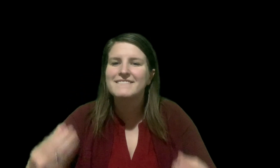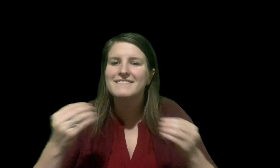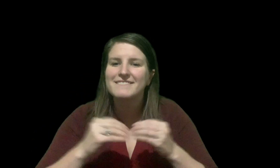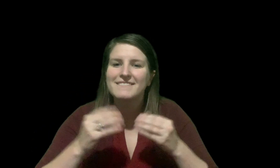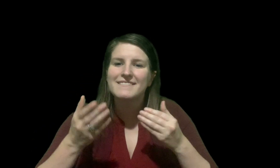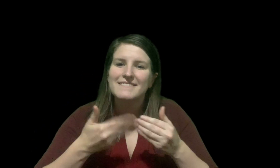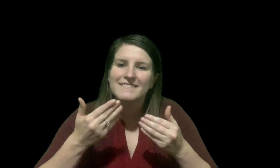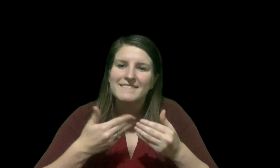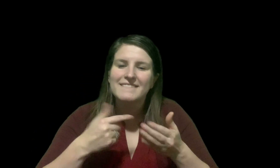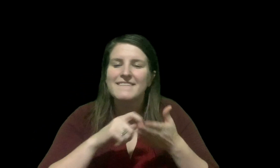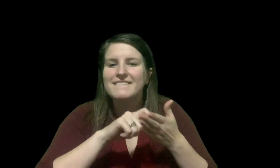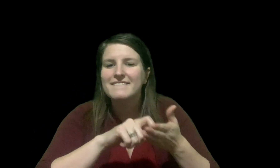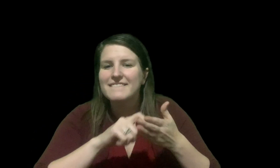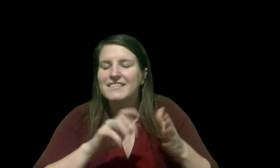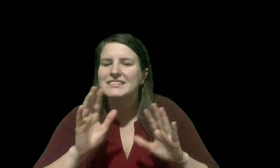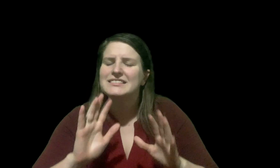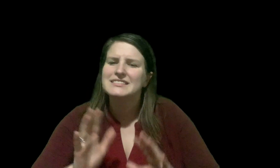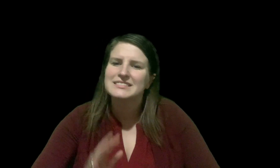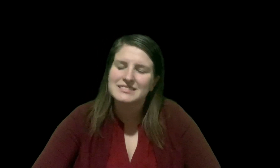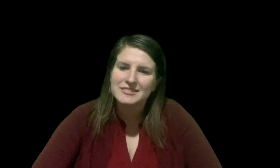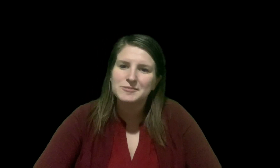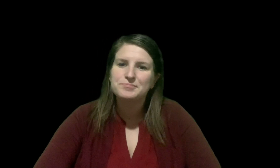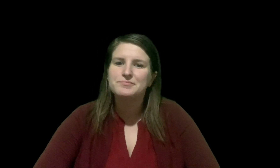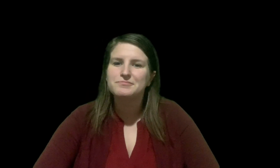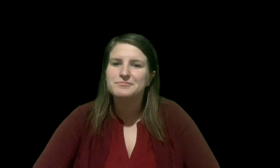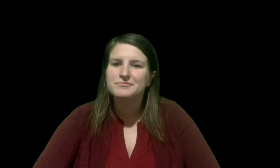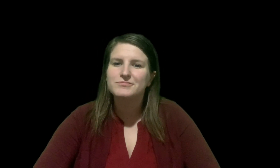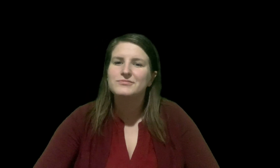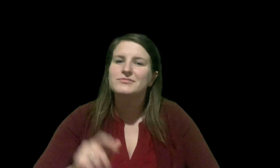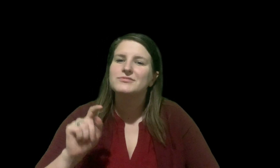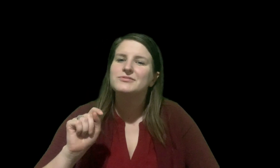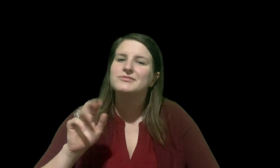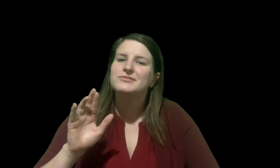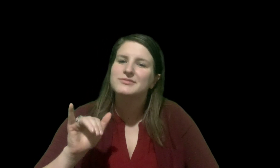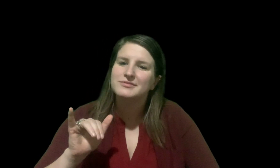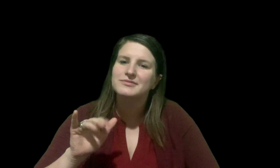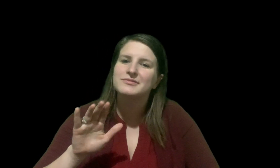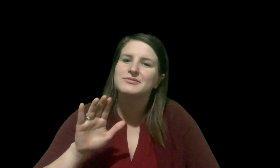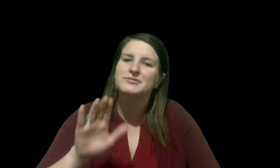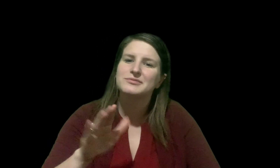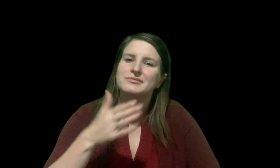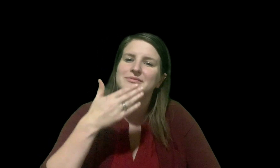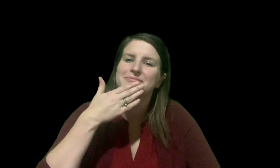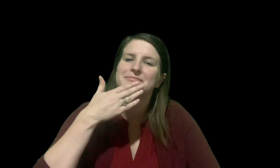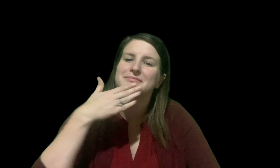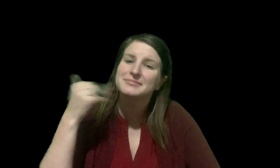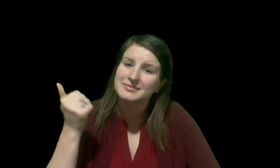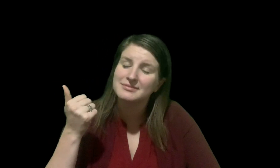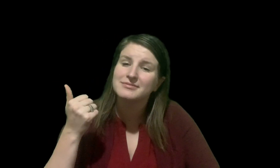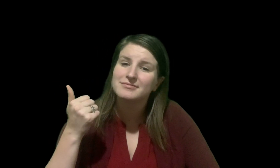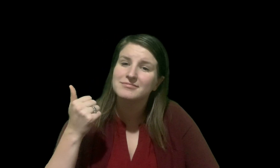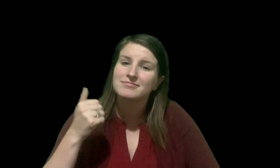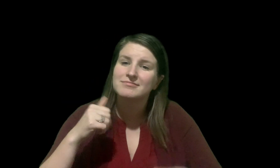Don't just ignore them and continue to speak in English because you think it's easier to just write back and forth. Try your